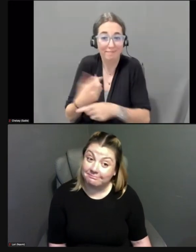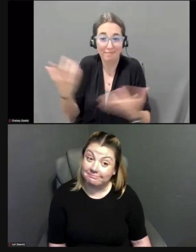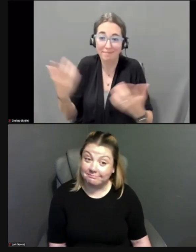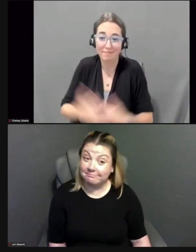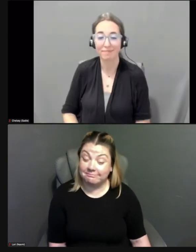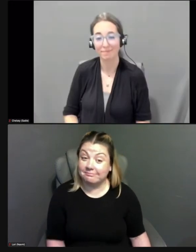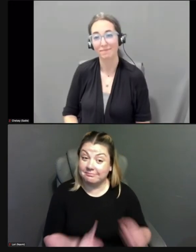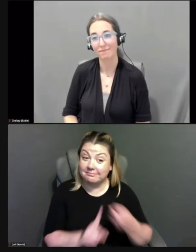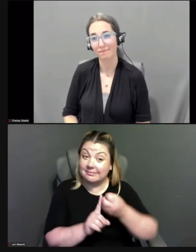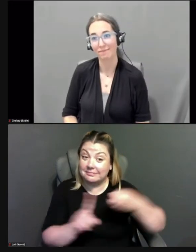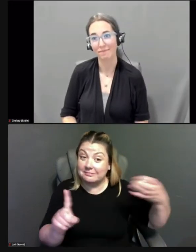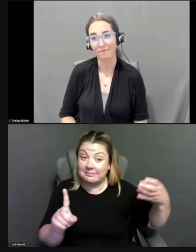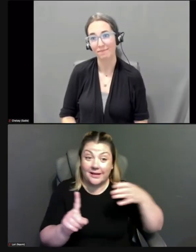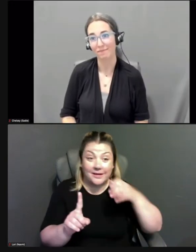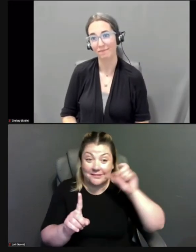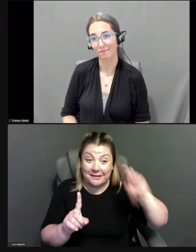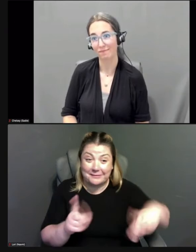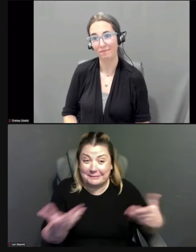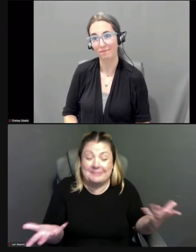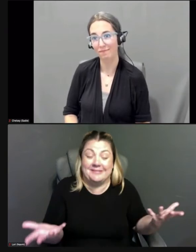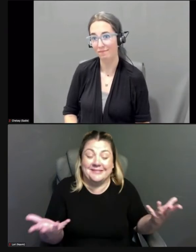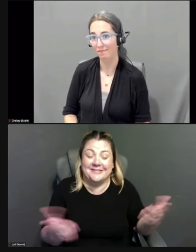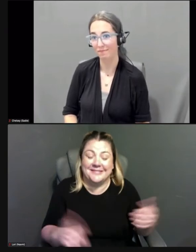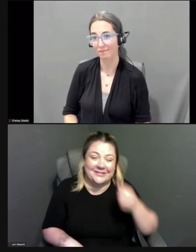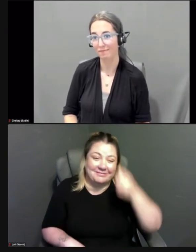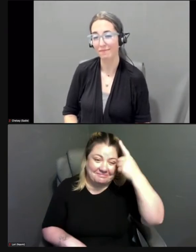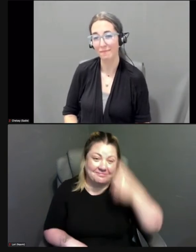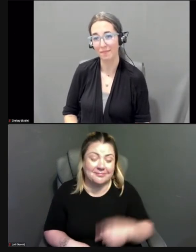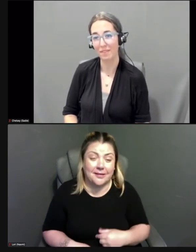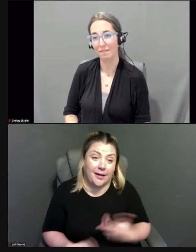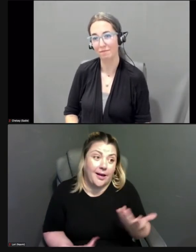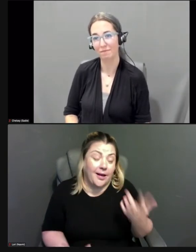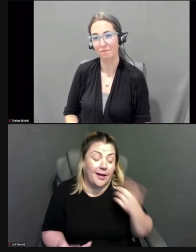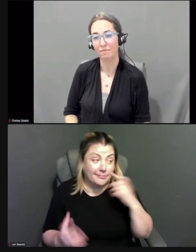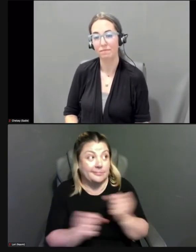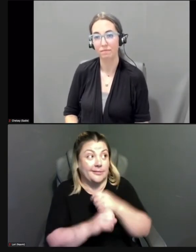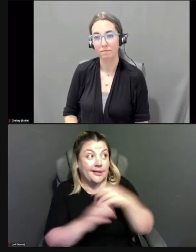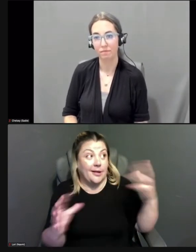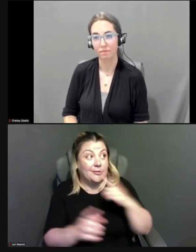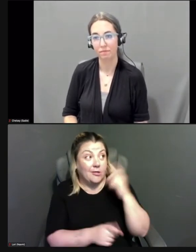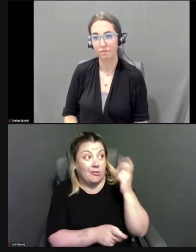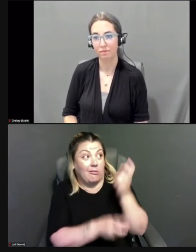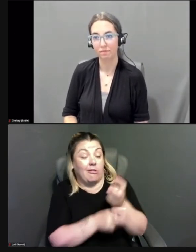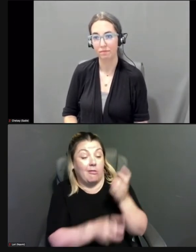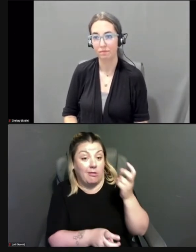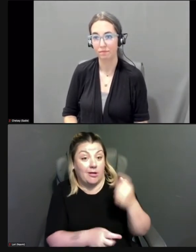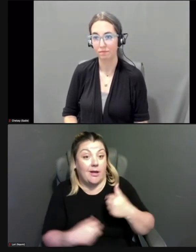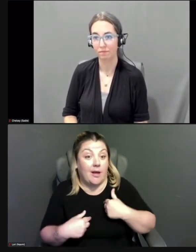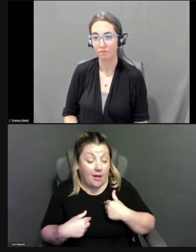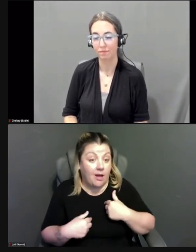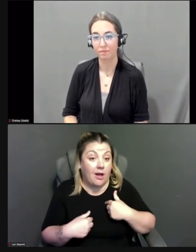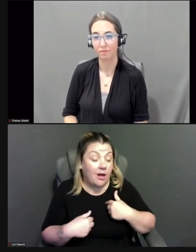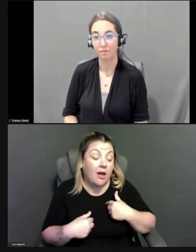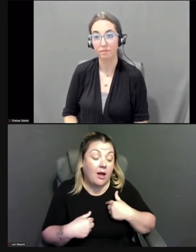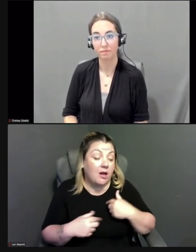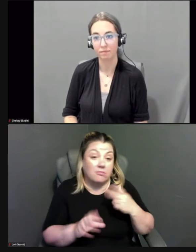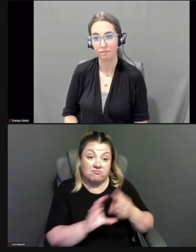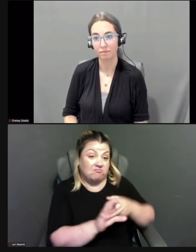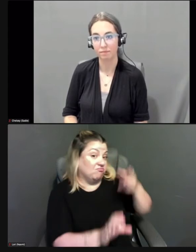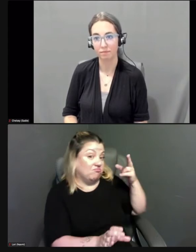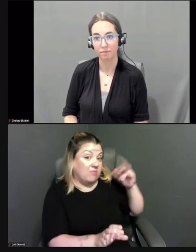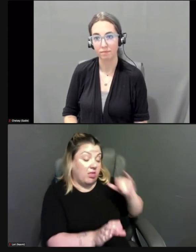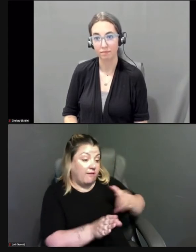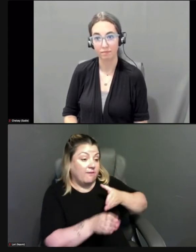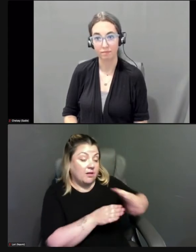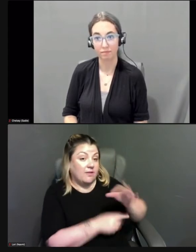that's. I'm sure that's very, very difficult. Like ended up leaving the fitness industry